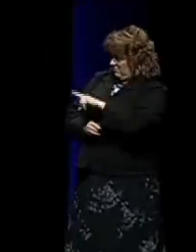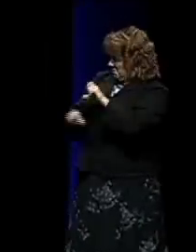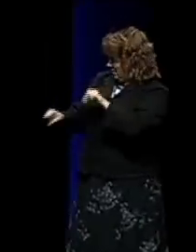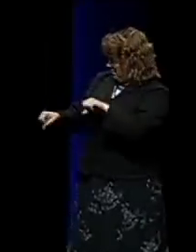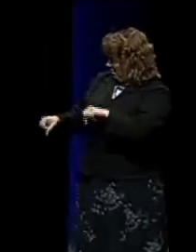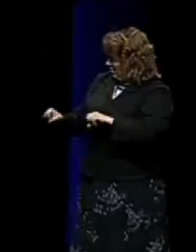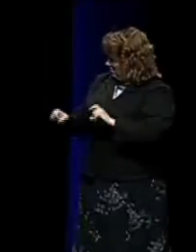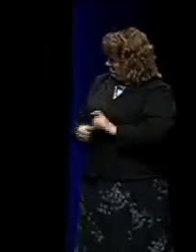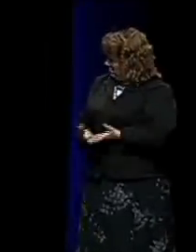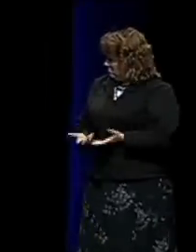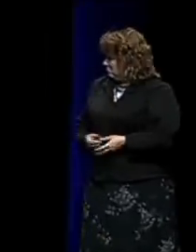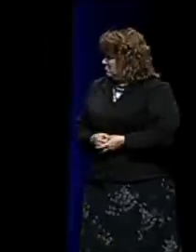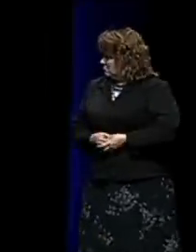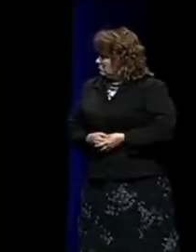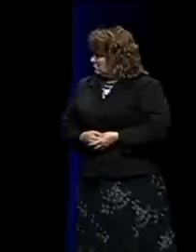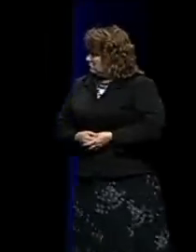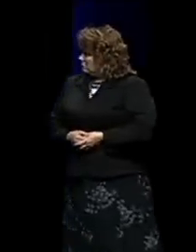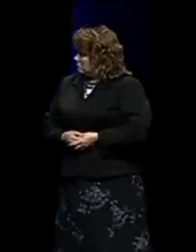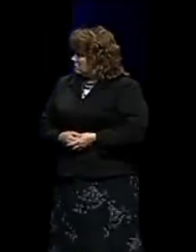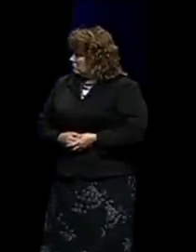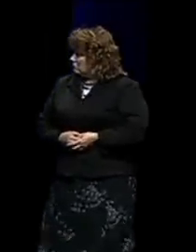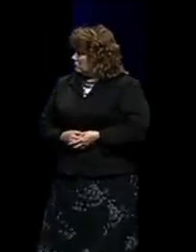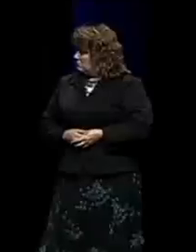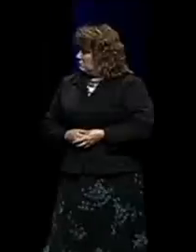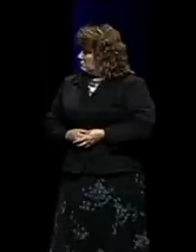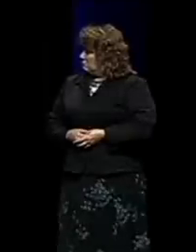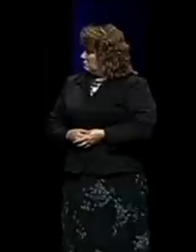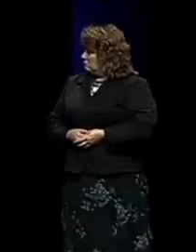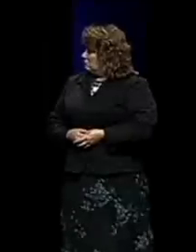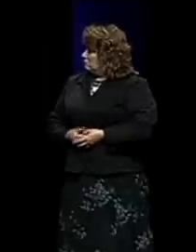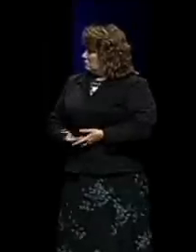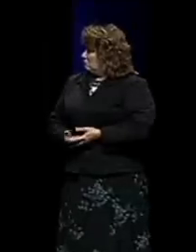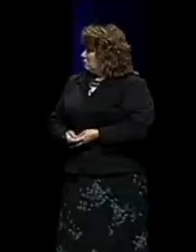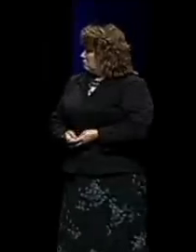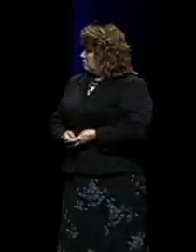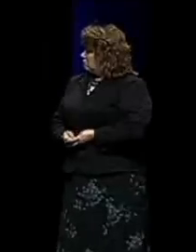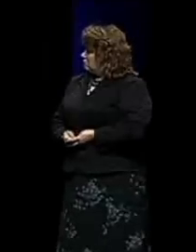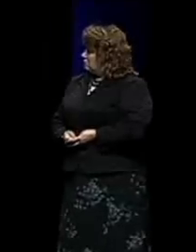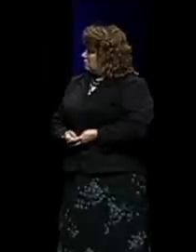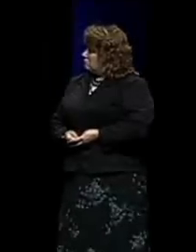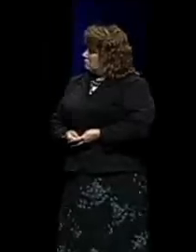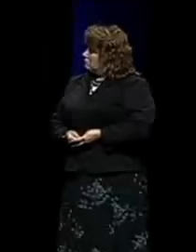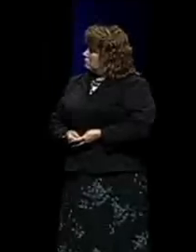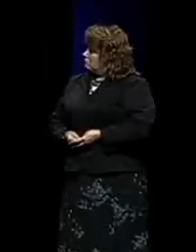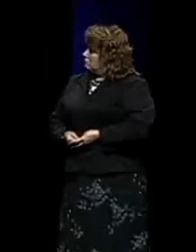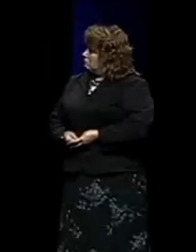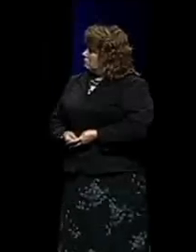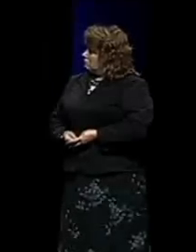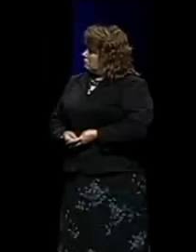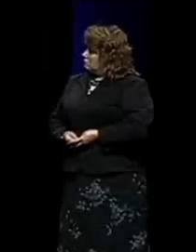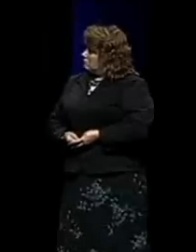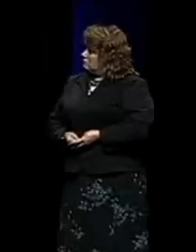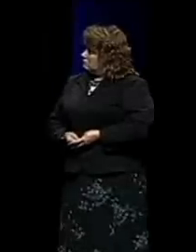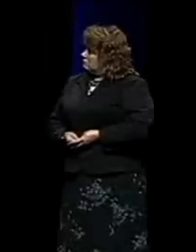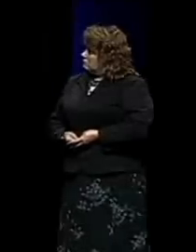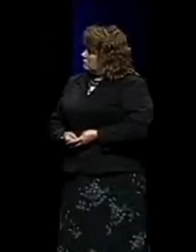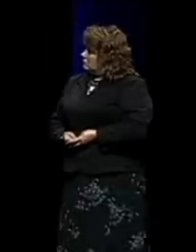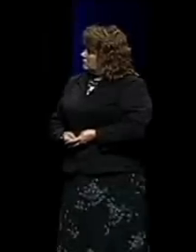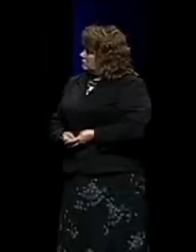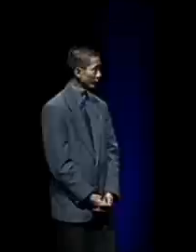it seems that we would need a certification that goes beyond the generalist level. Thoughts? I'm sorry. Could you repeat